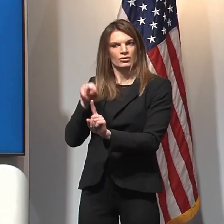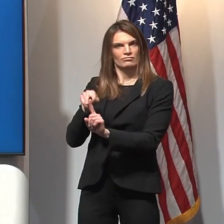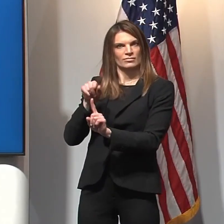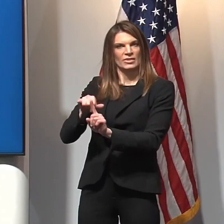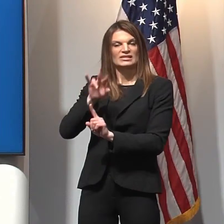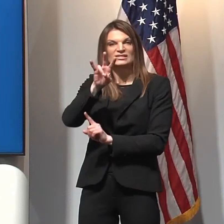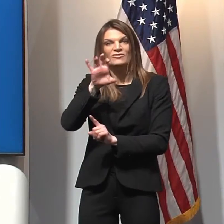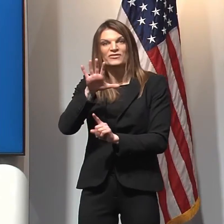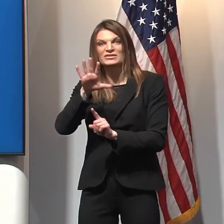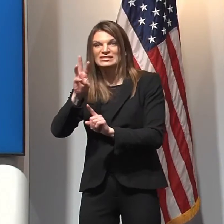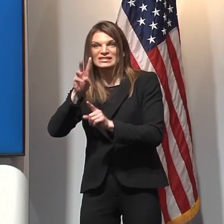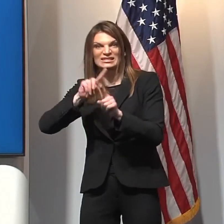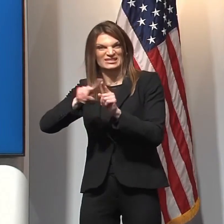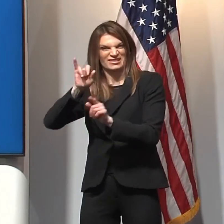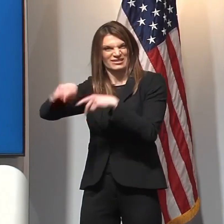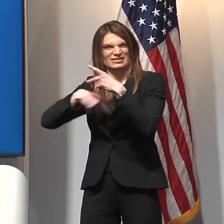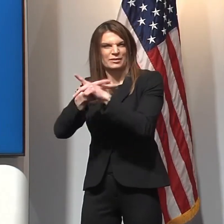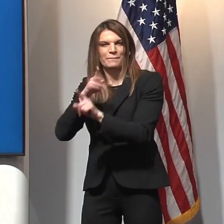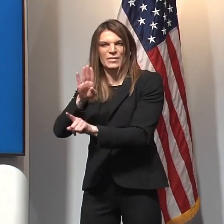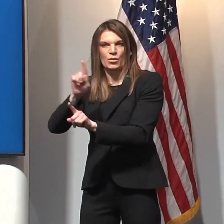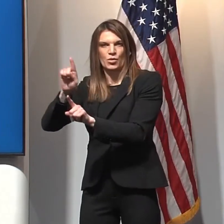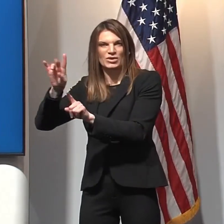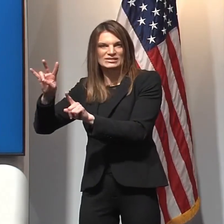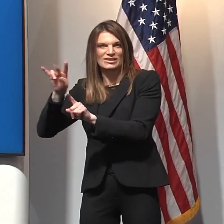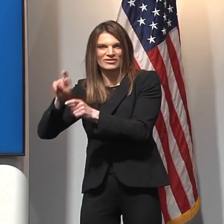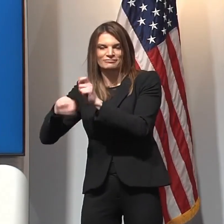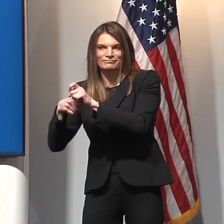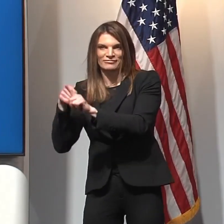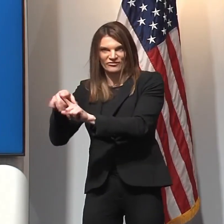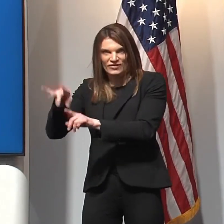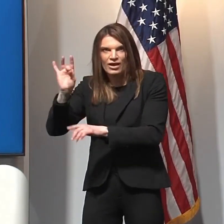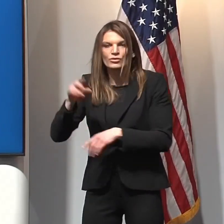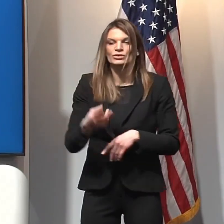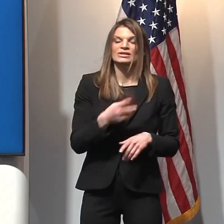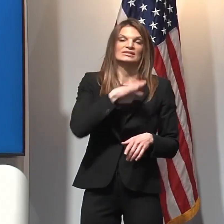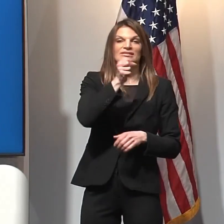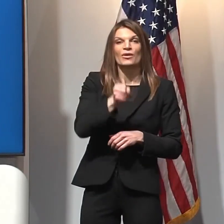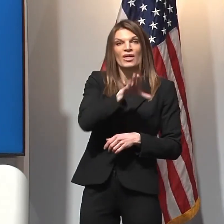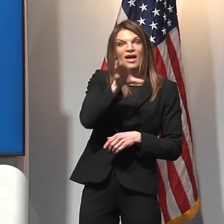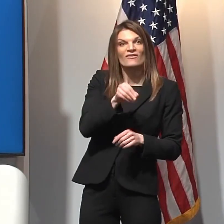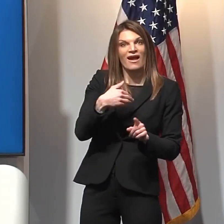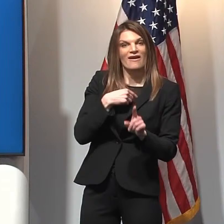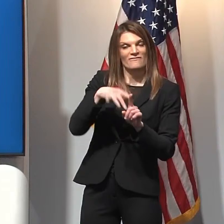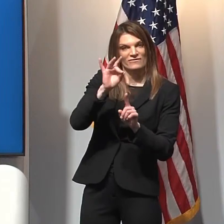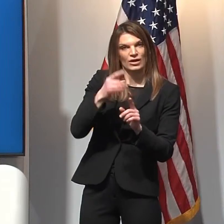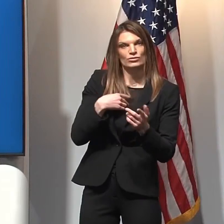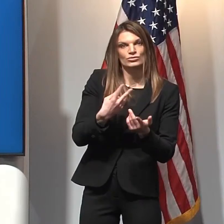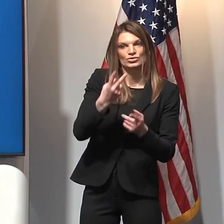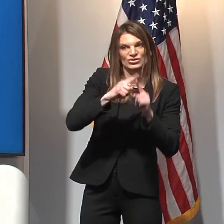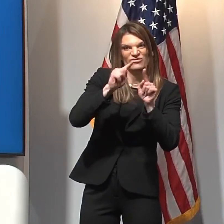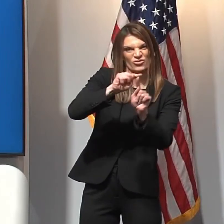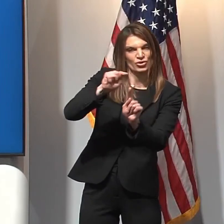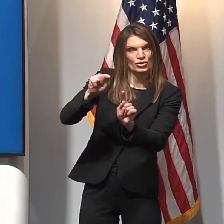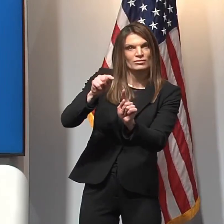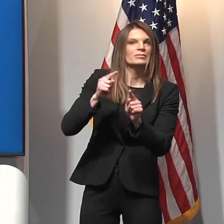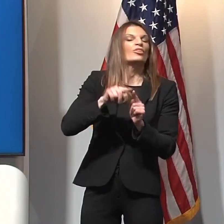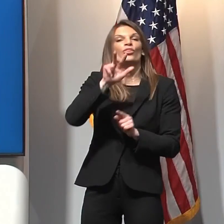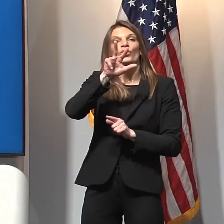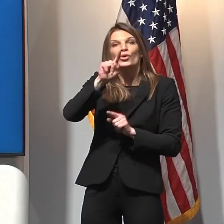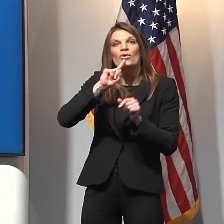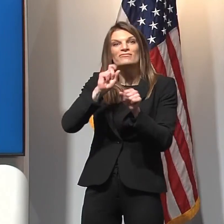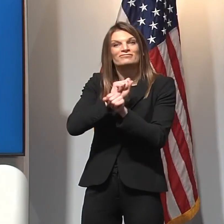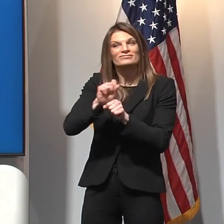of the B117 variant and also, as the governor mentioned, the South African variant in the state across 31